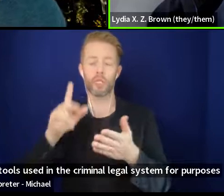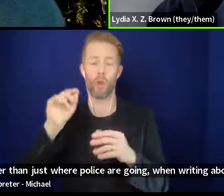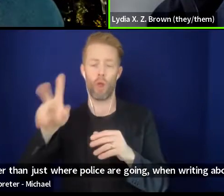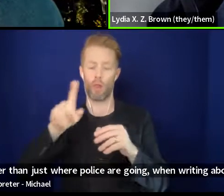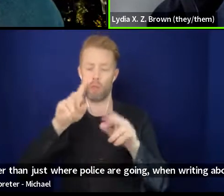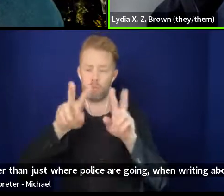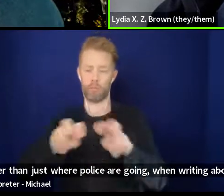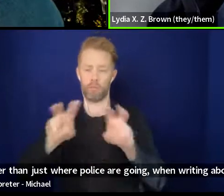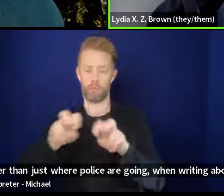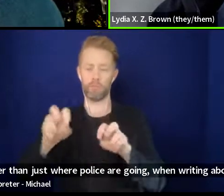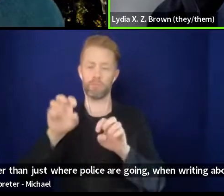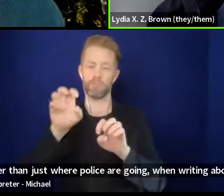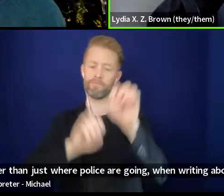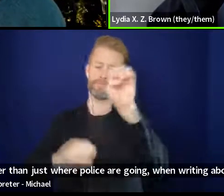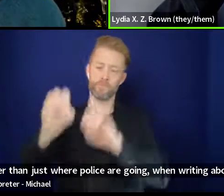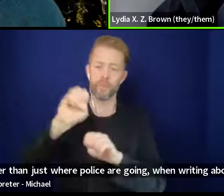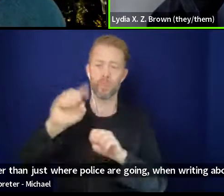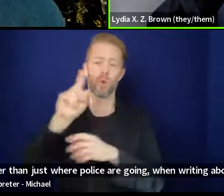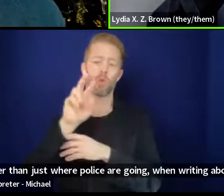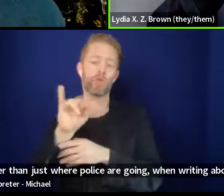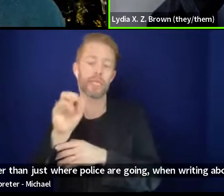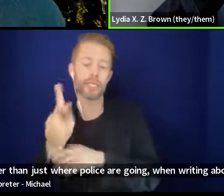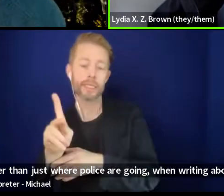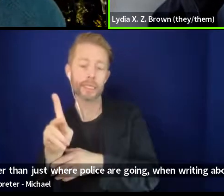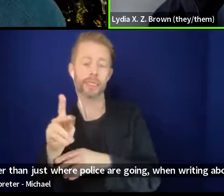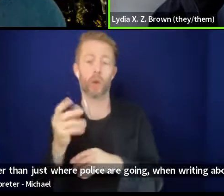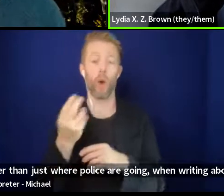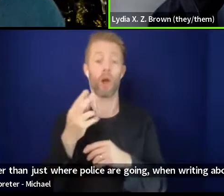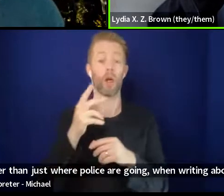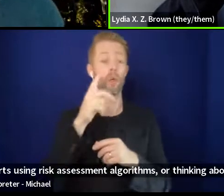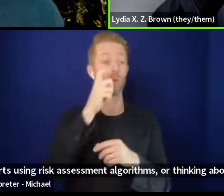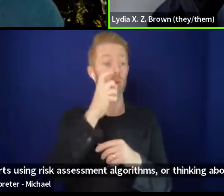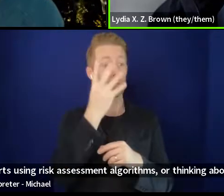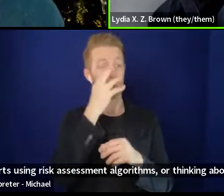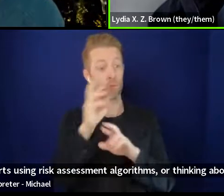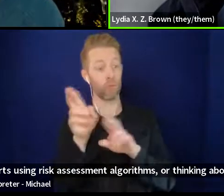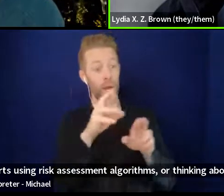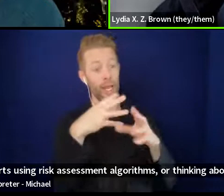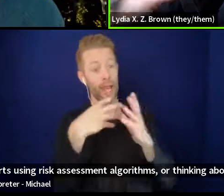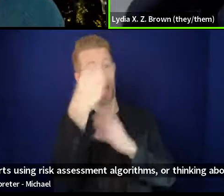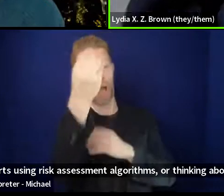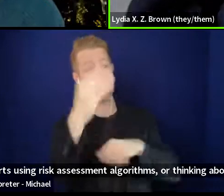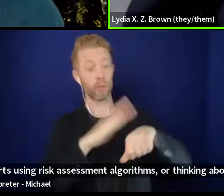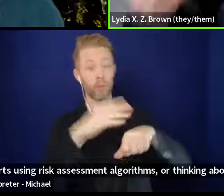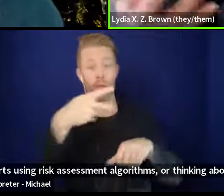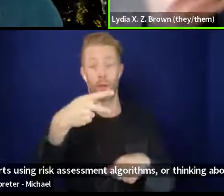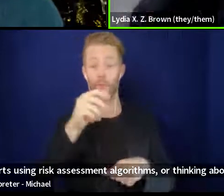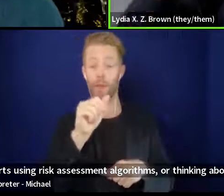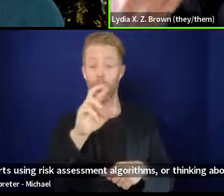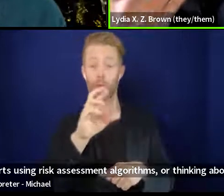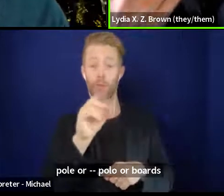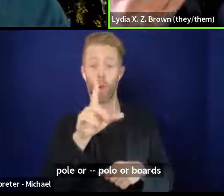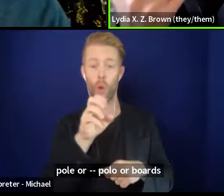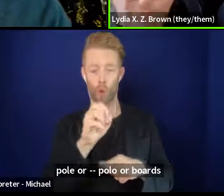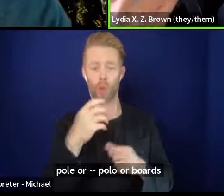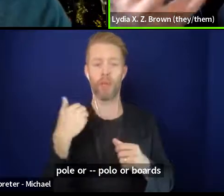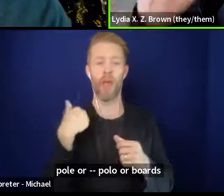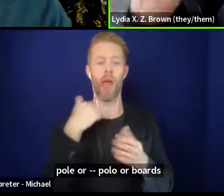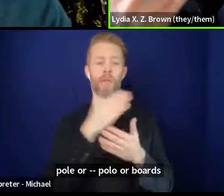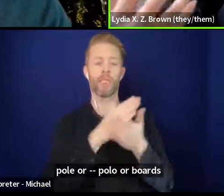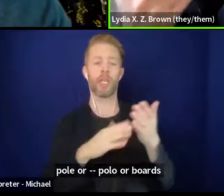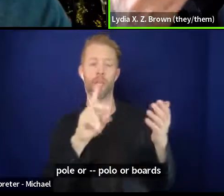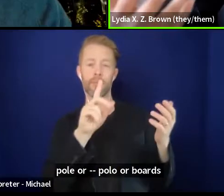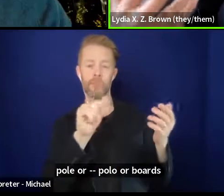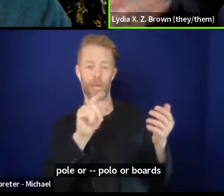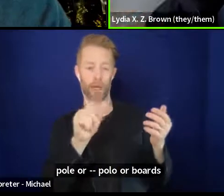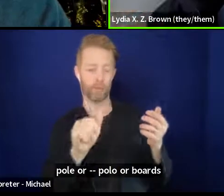parole boards determining who should be considered for early release from incarceration and return to the community. And again, using perhaps the same type of